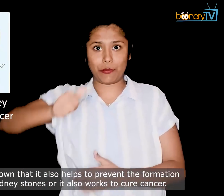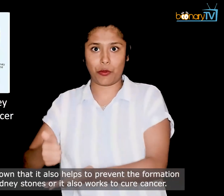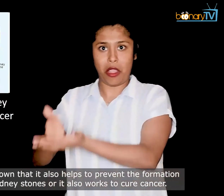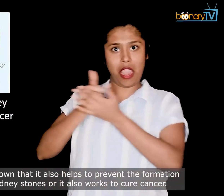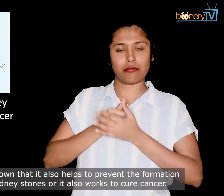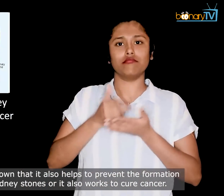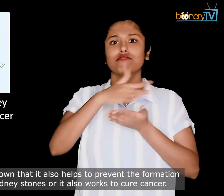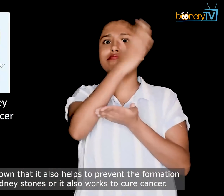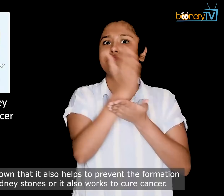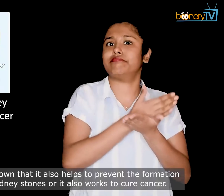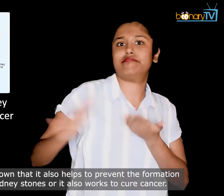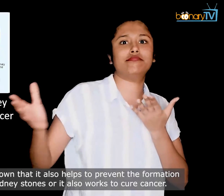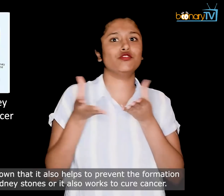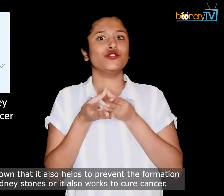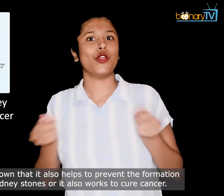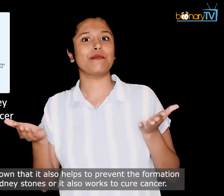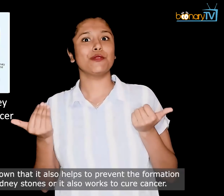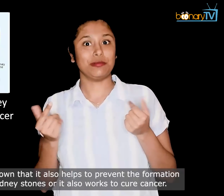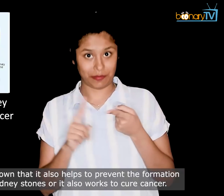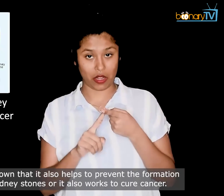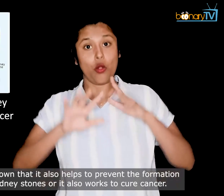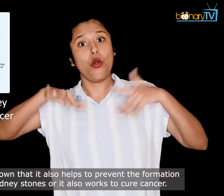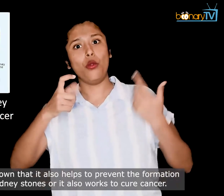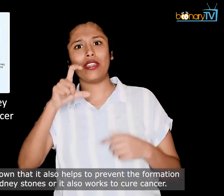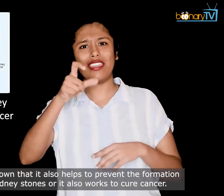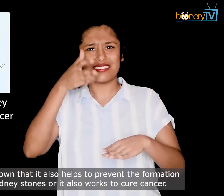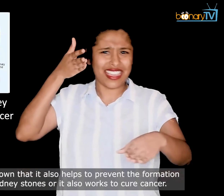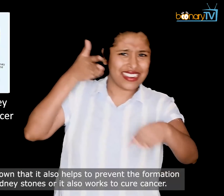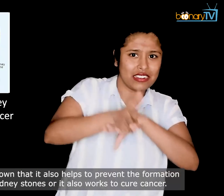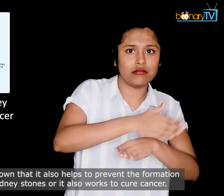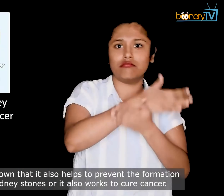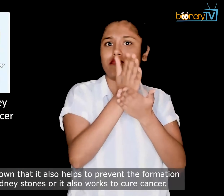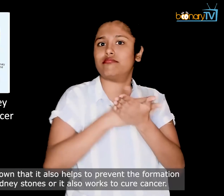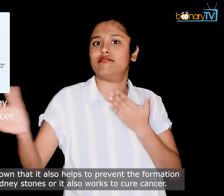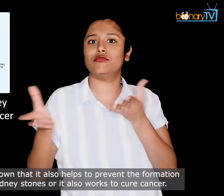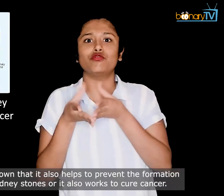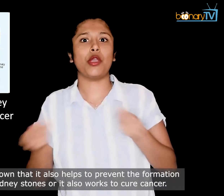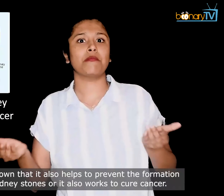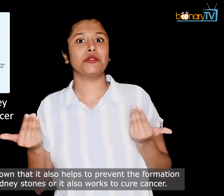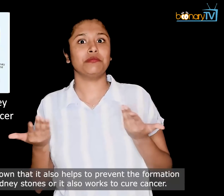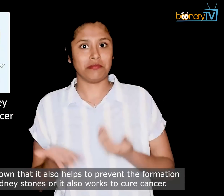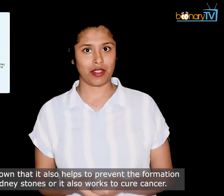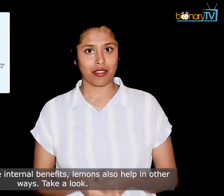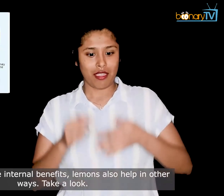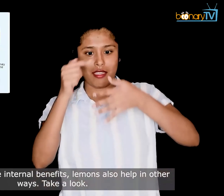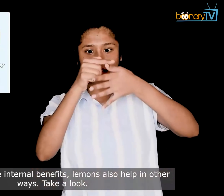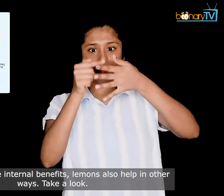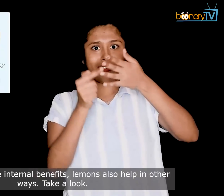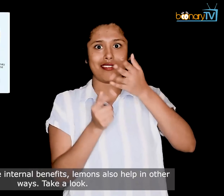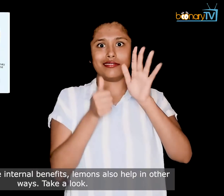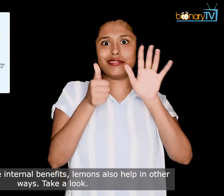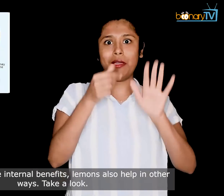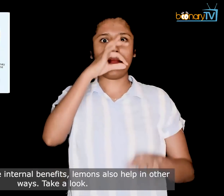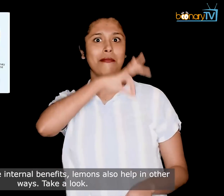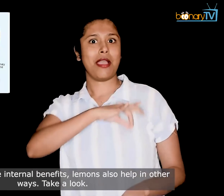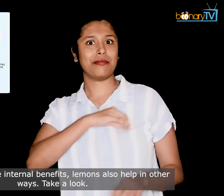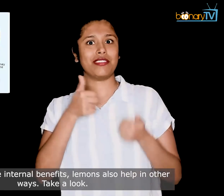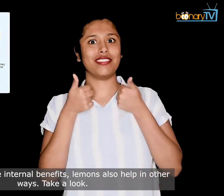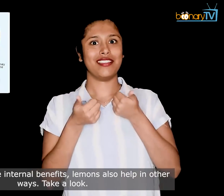Or it also works to cure cancer. Other than these internal benefits,